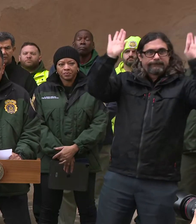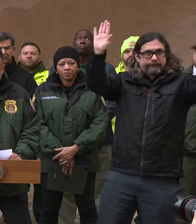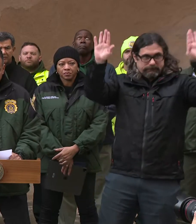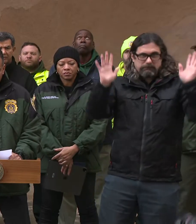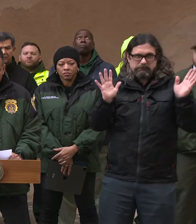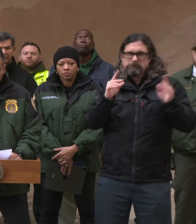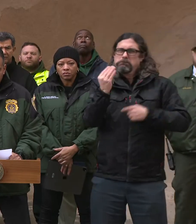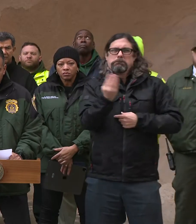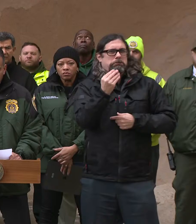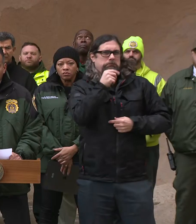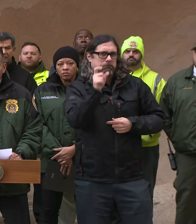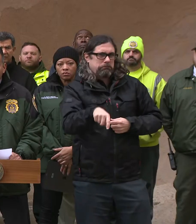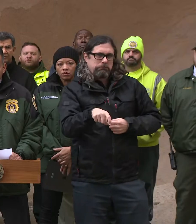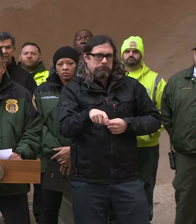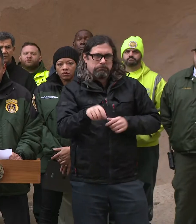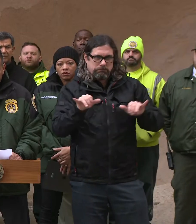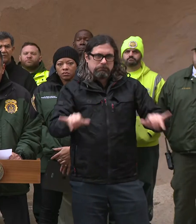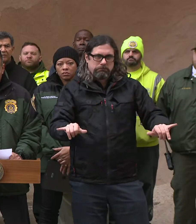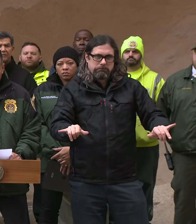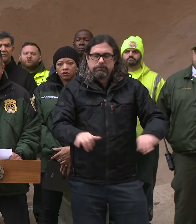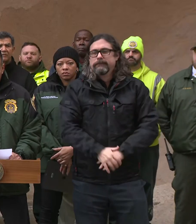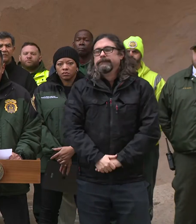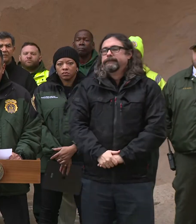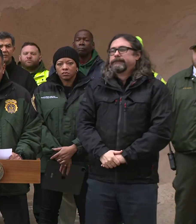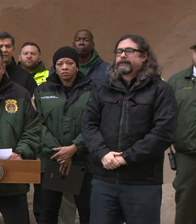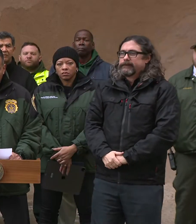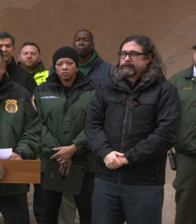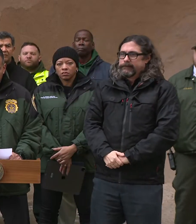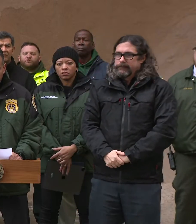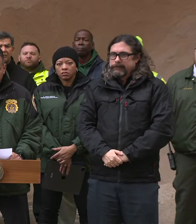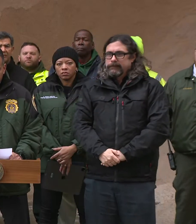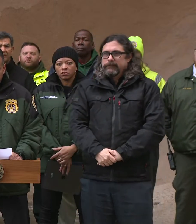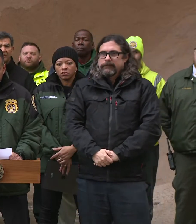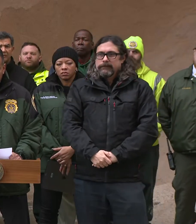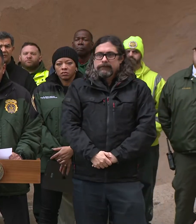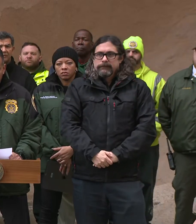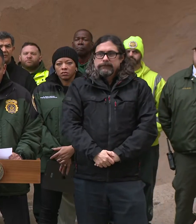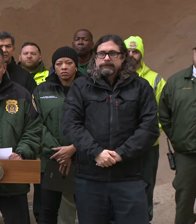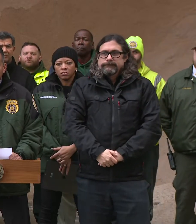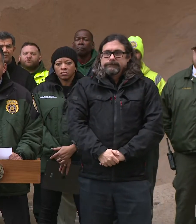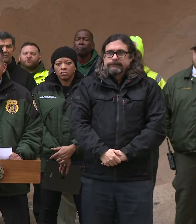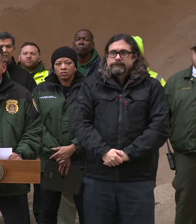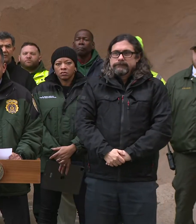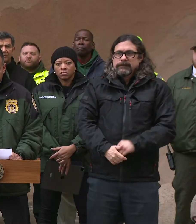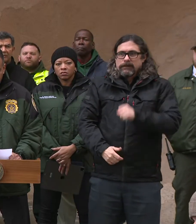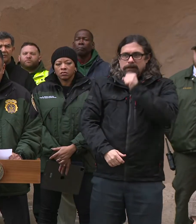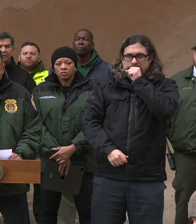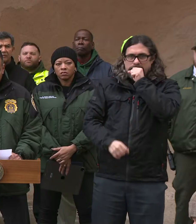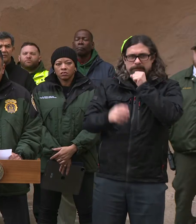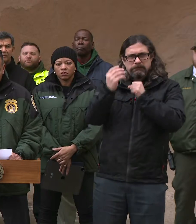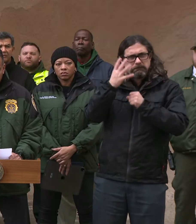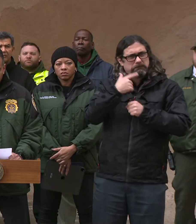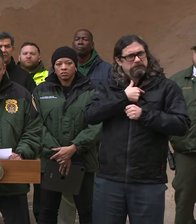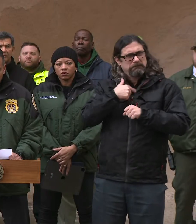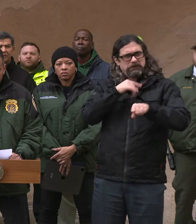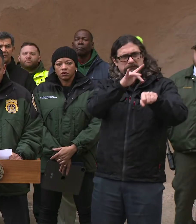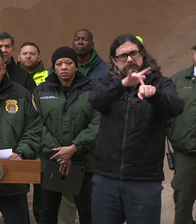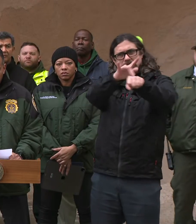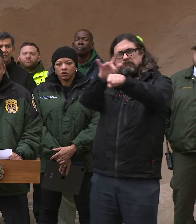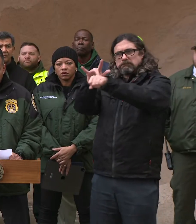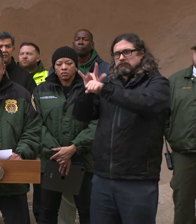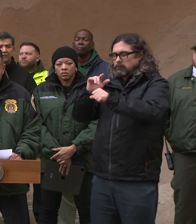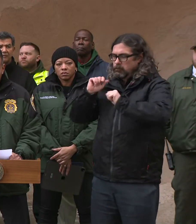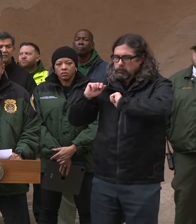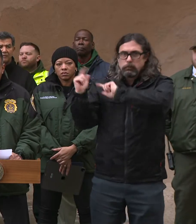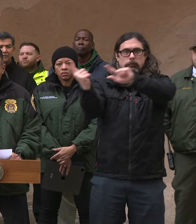behind. The days of primary, secondary, and tertiary streets are long over thanks to this commitment to snow equity. We have also